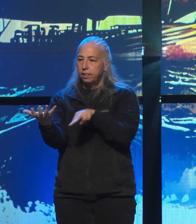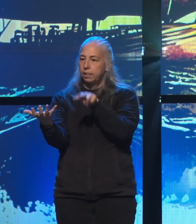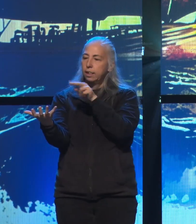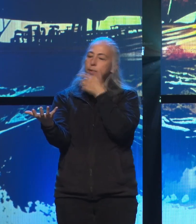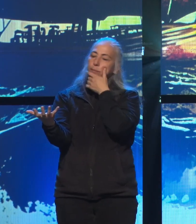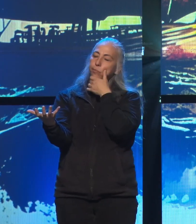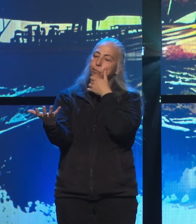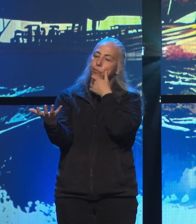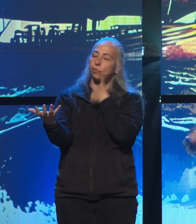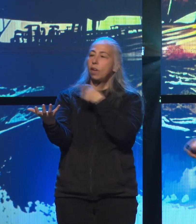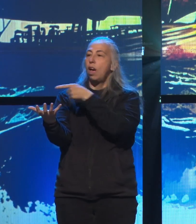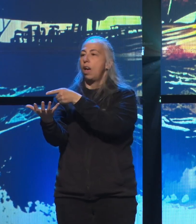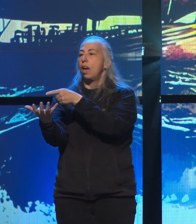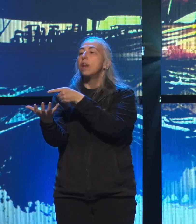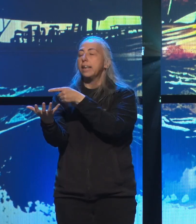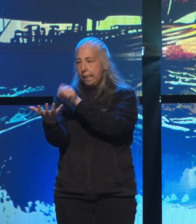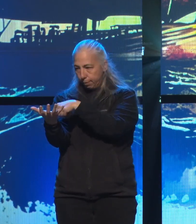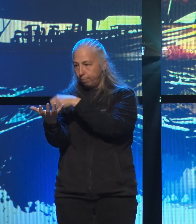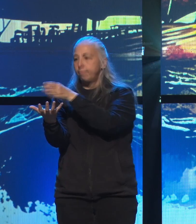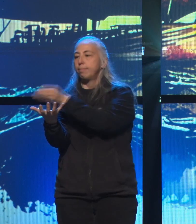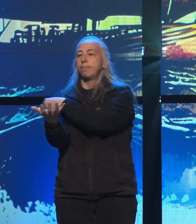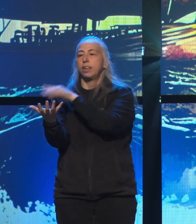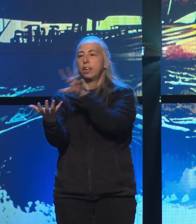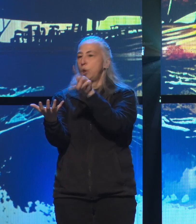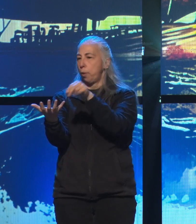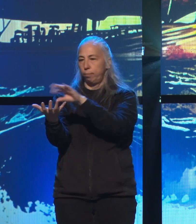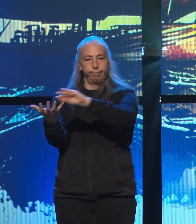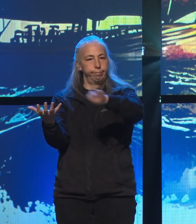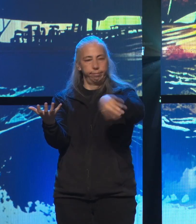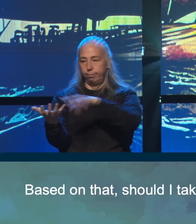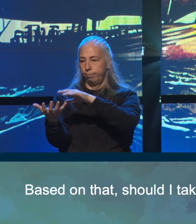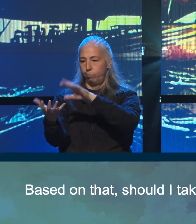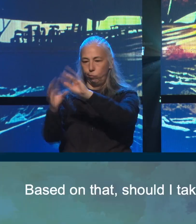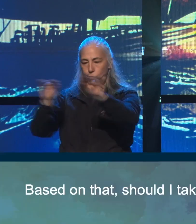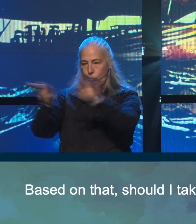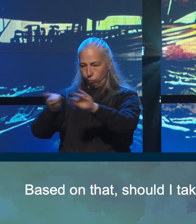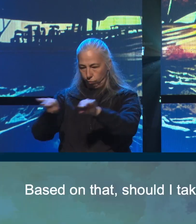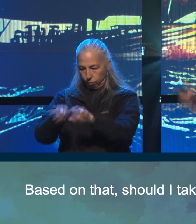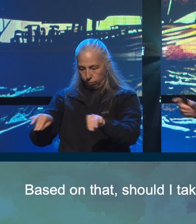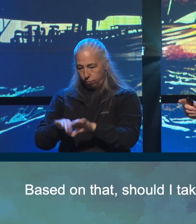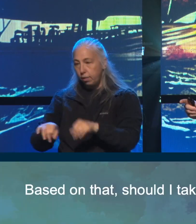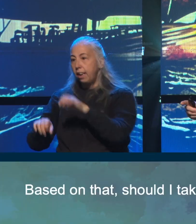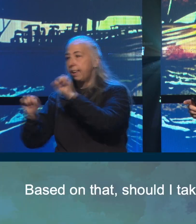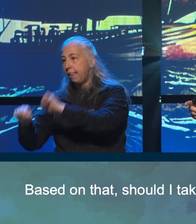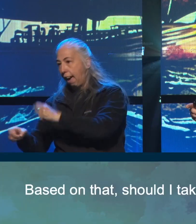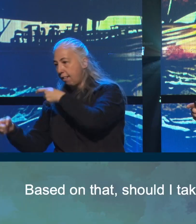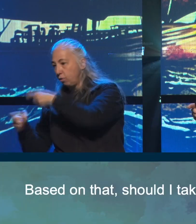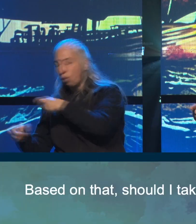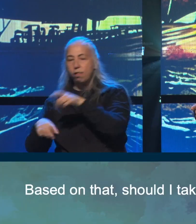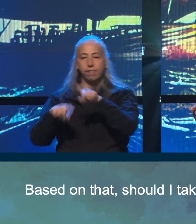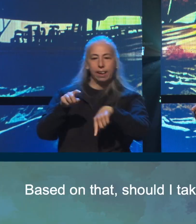here's something I control, here's something I can't control. If I control it, should I take action or surrender?